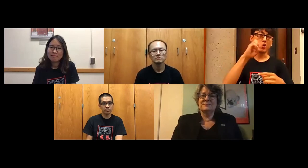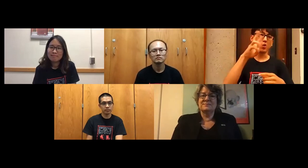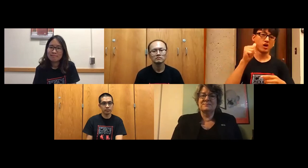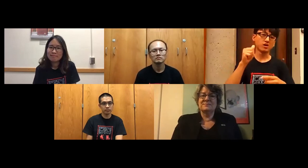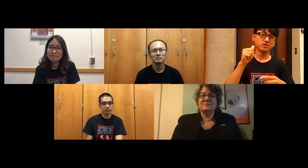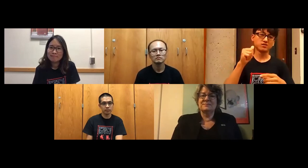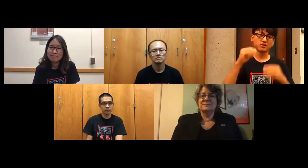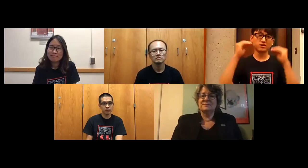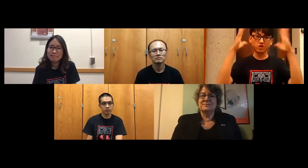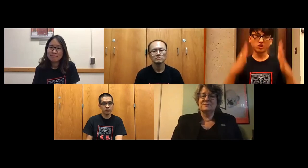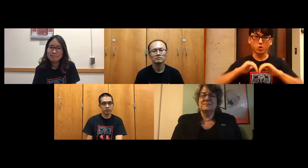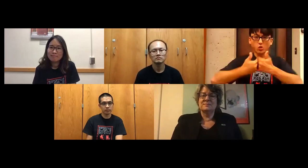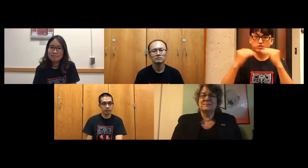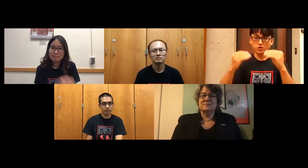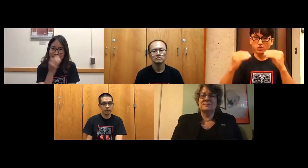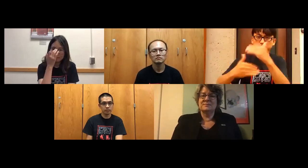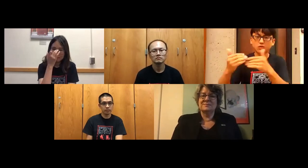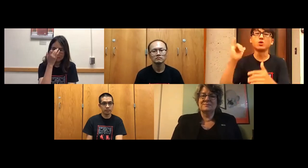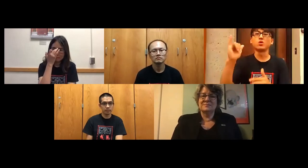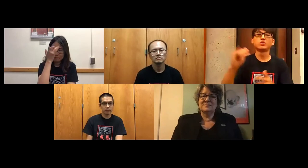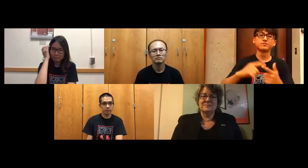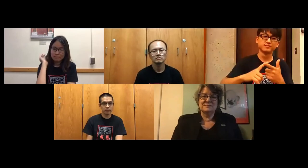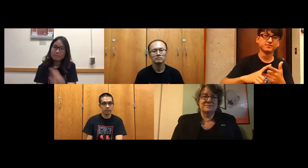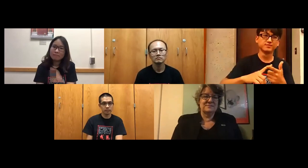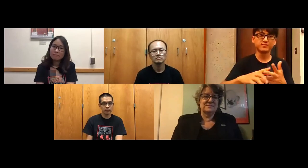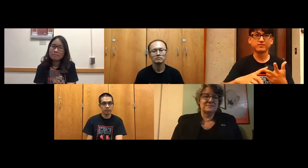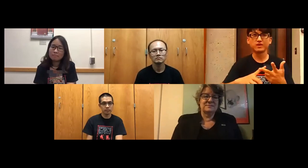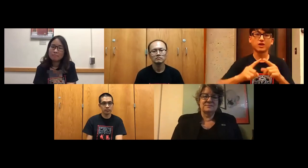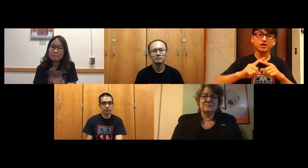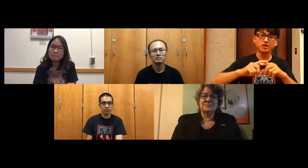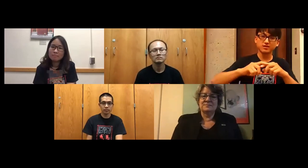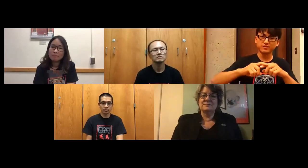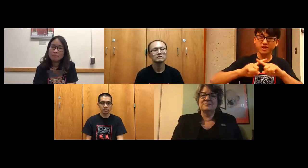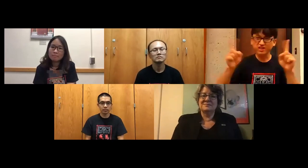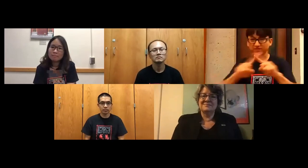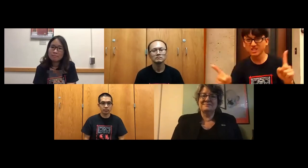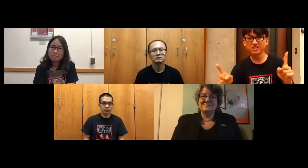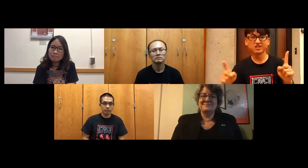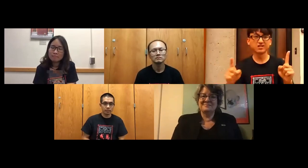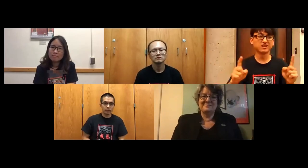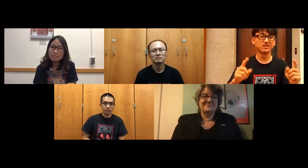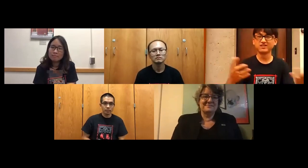China more and more. And I'd like to teach other teachers how to use that and be